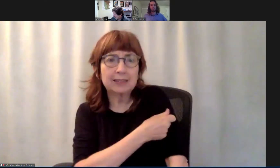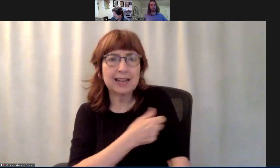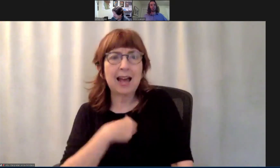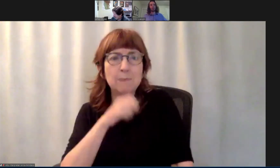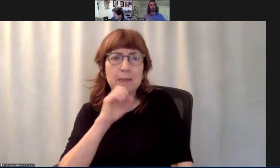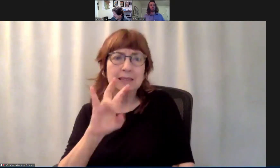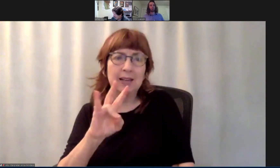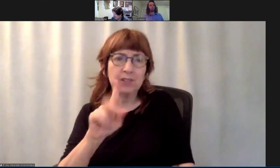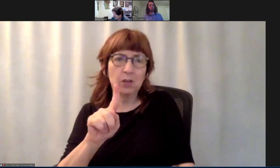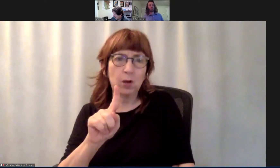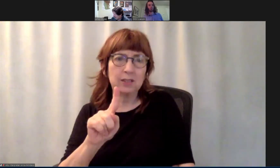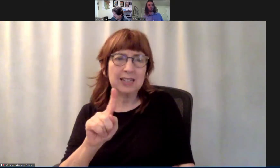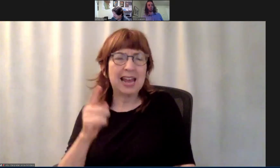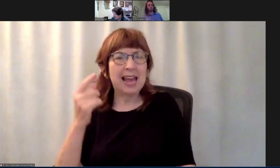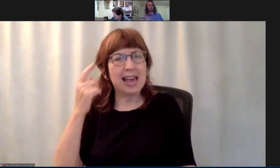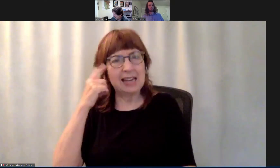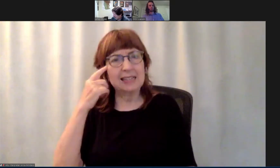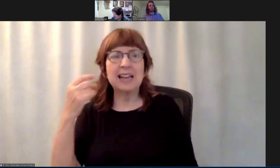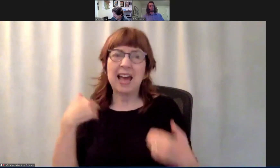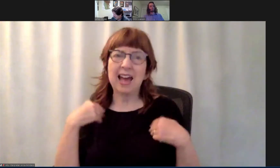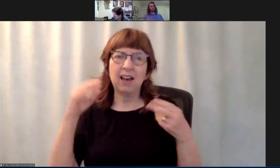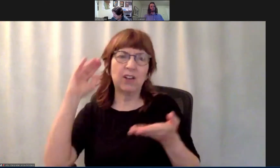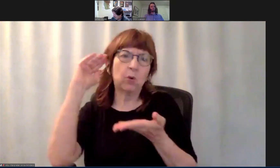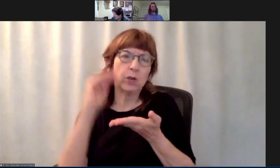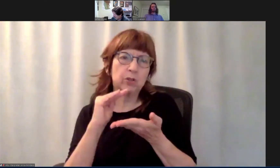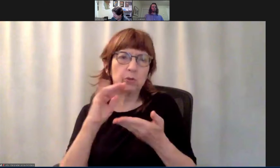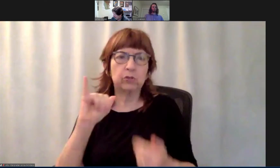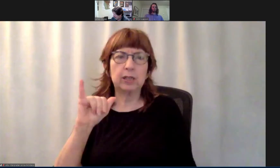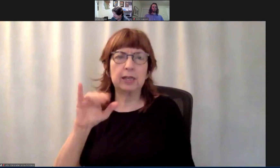and considered to have a reduced immune system.